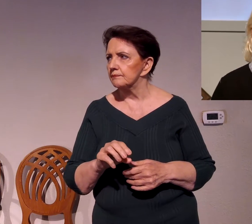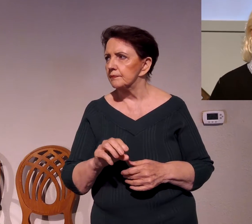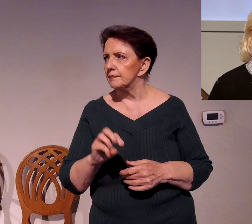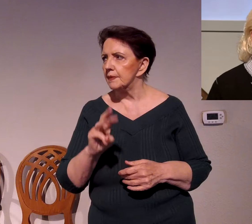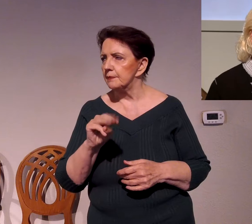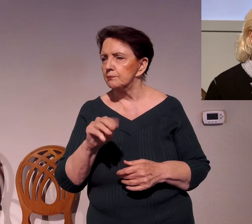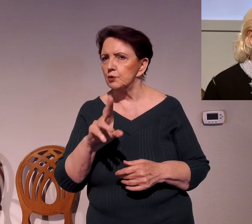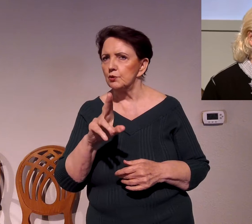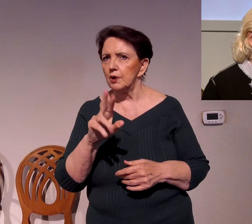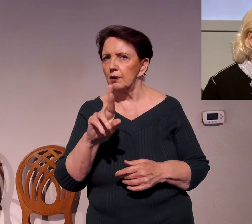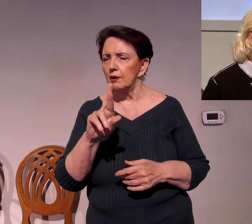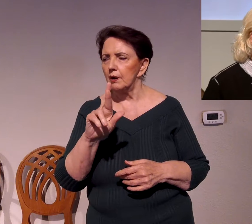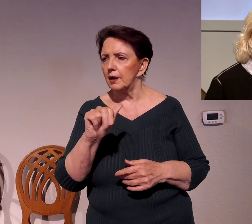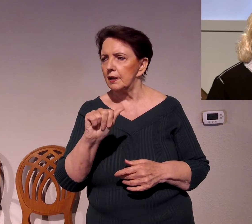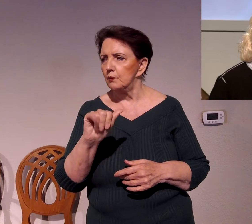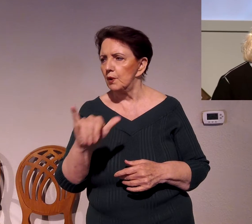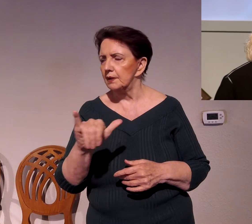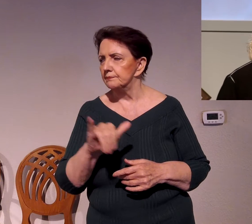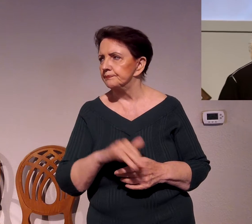Murray.